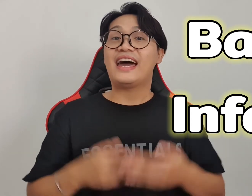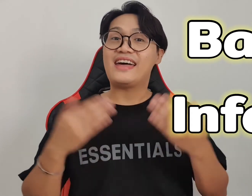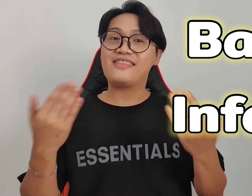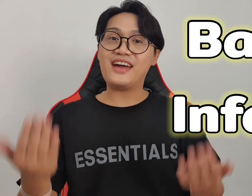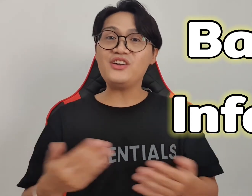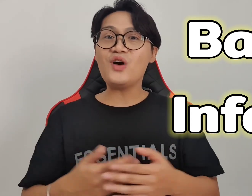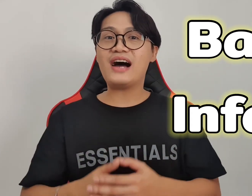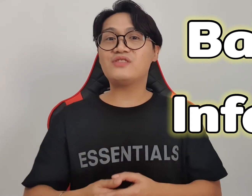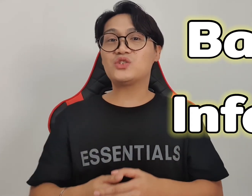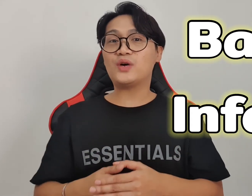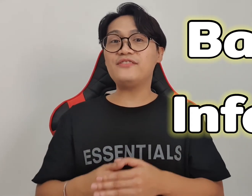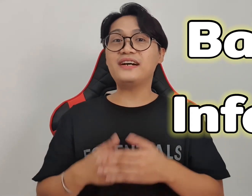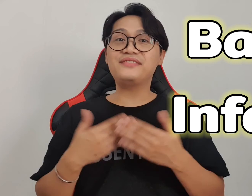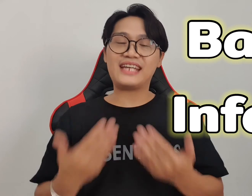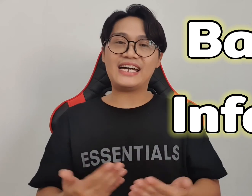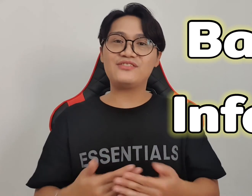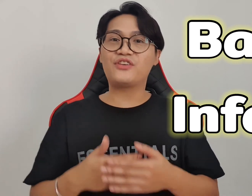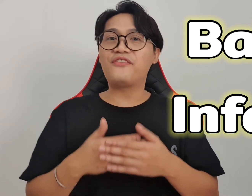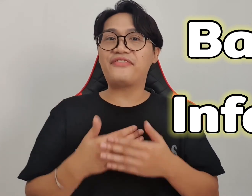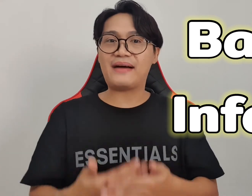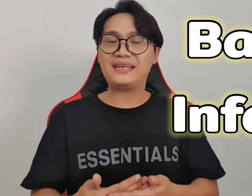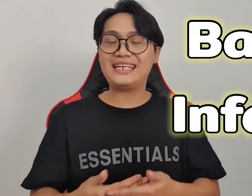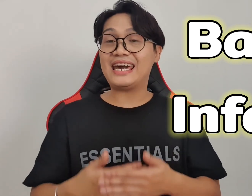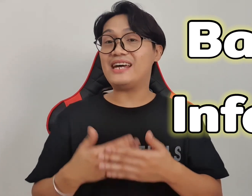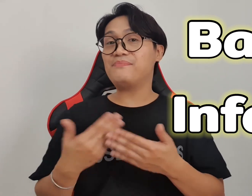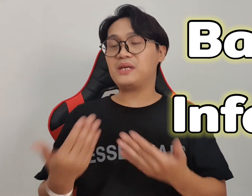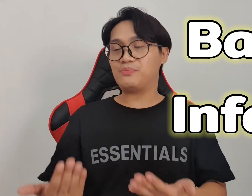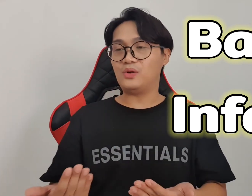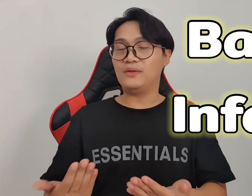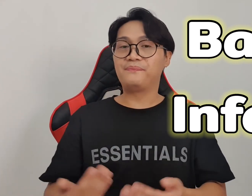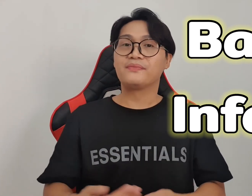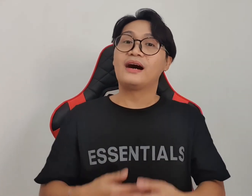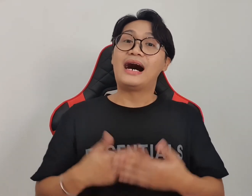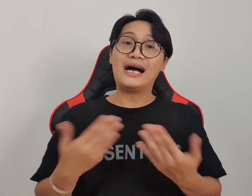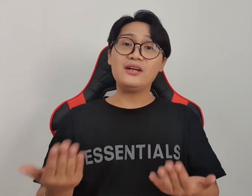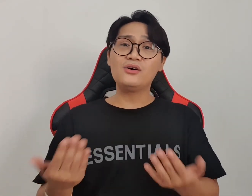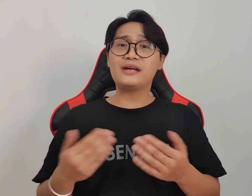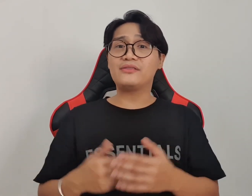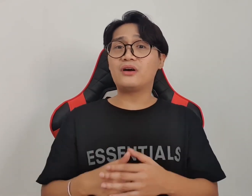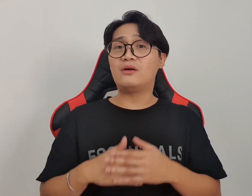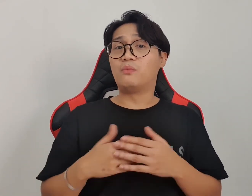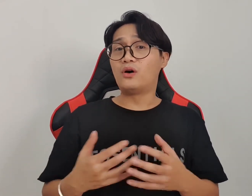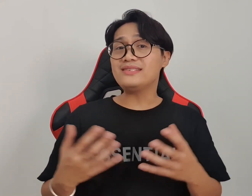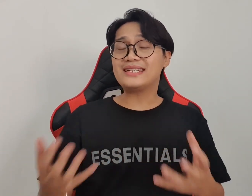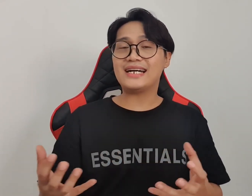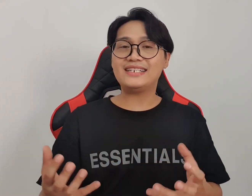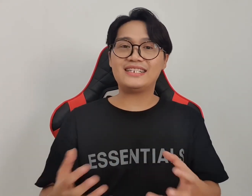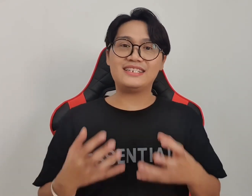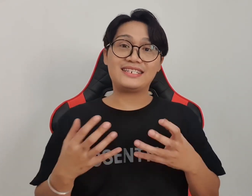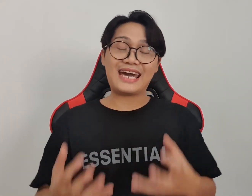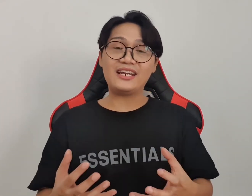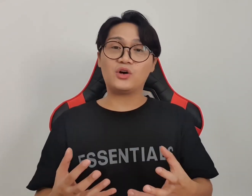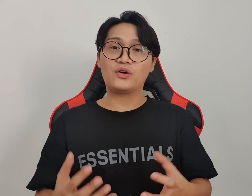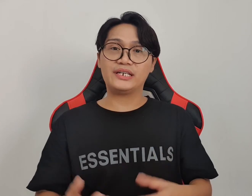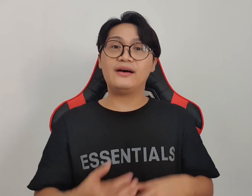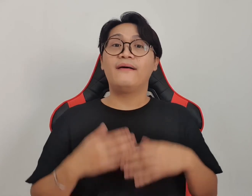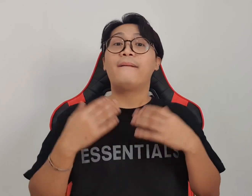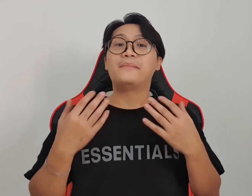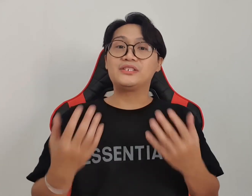And there you have the 25 signs for family and people. I know that there are more signs in this category, but you